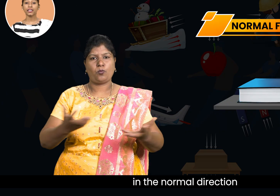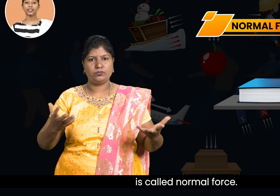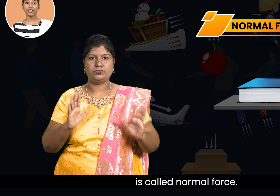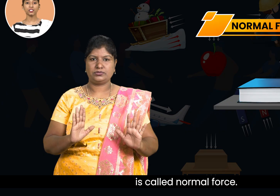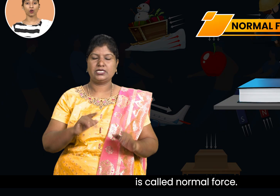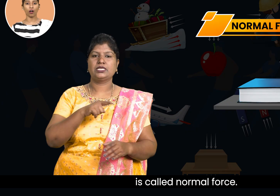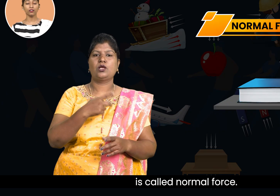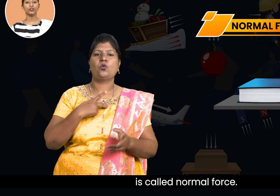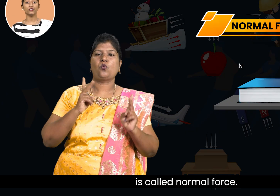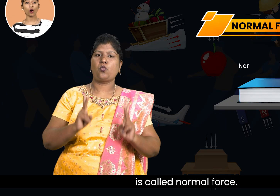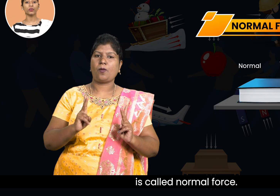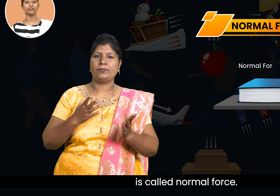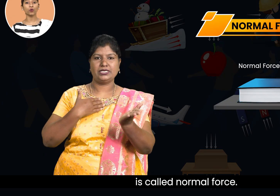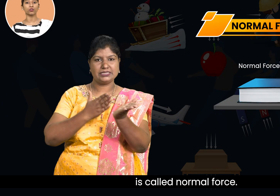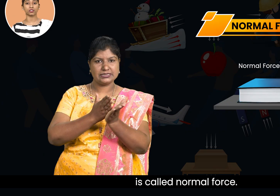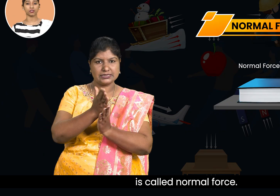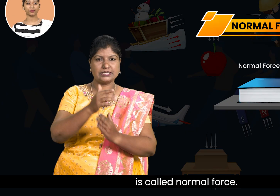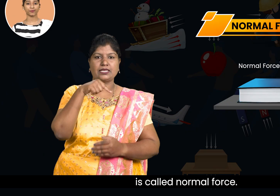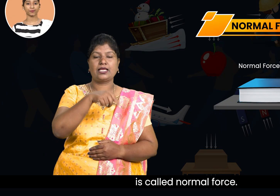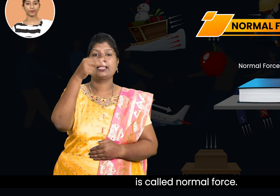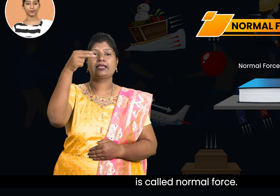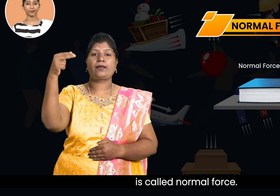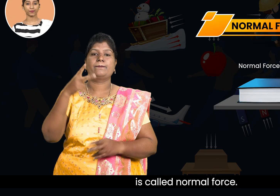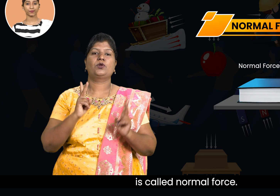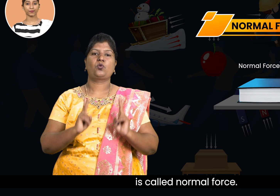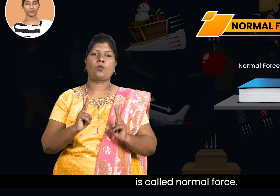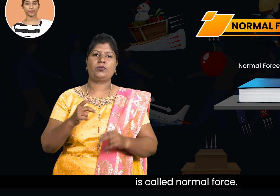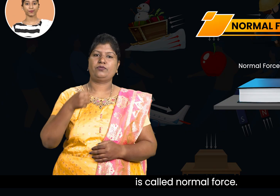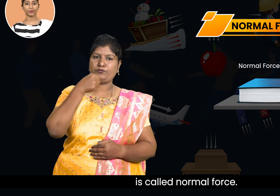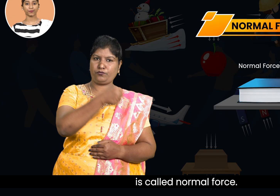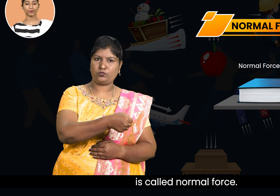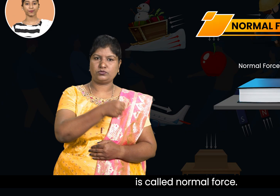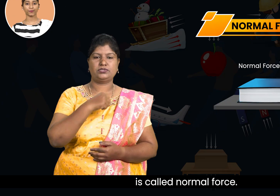direction is called normal force.